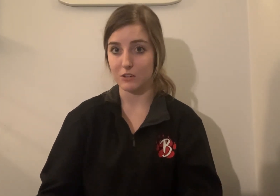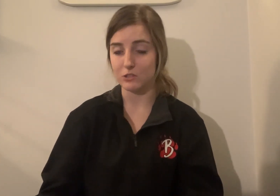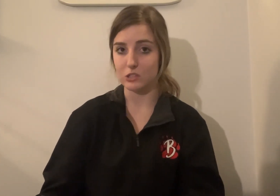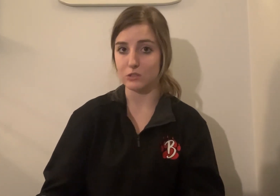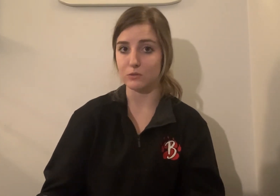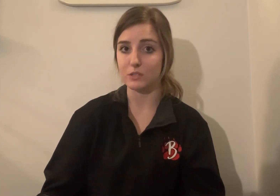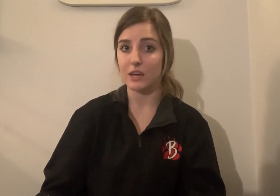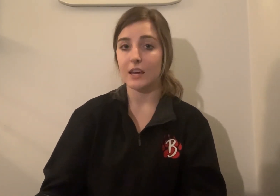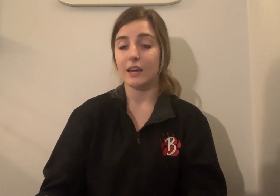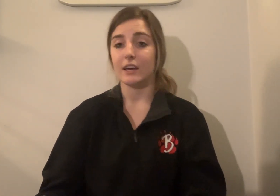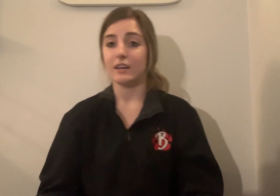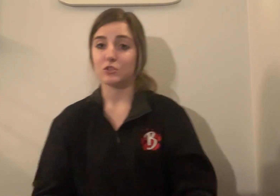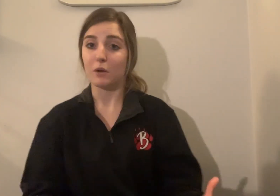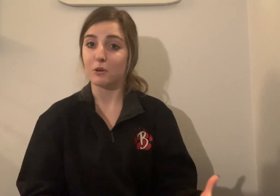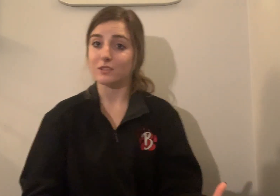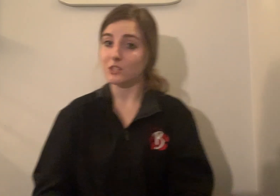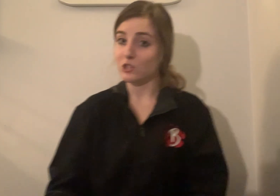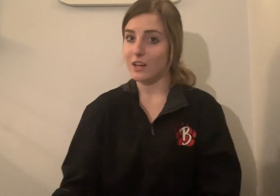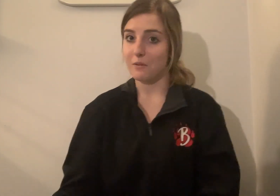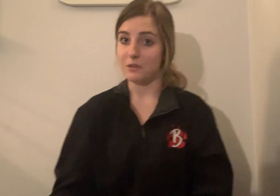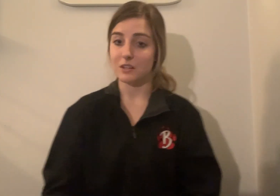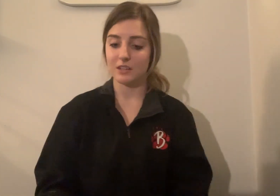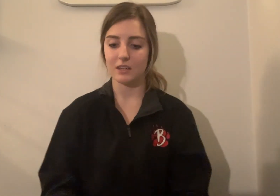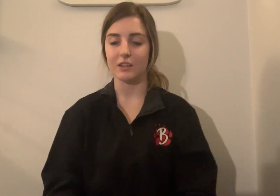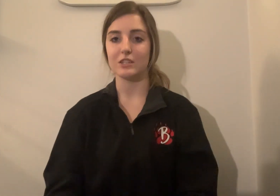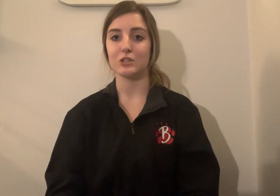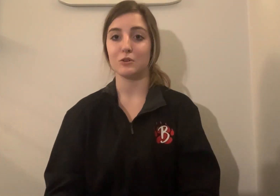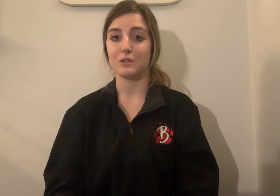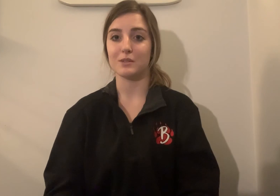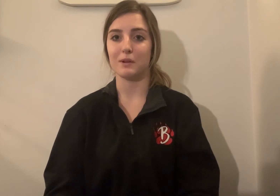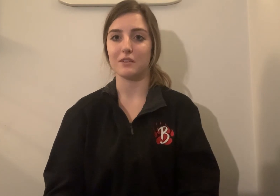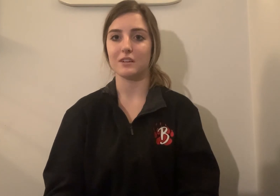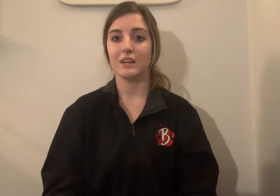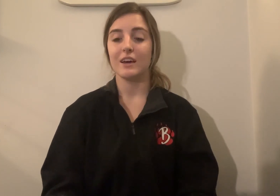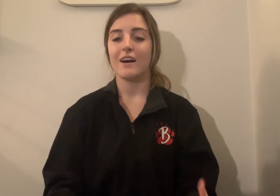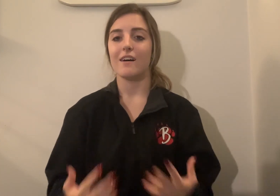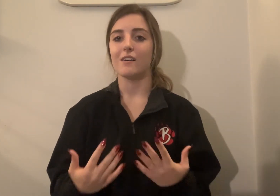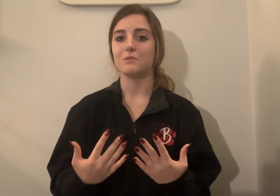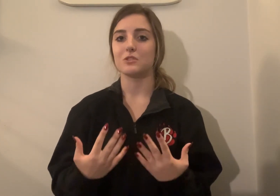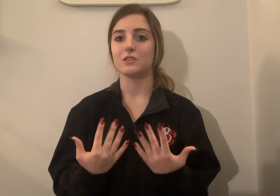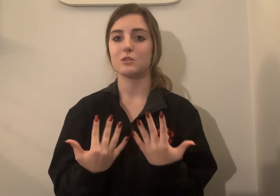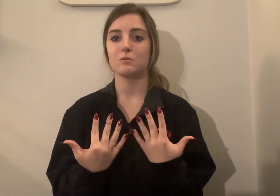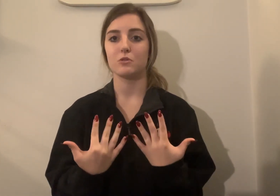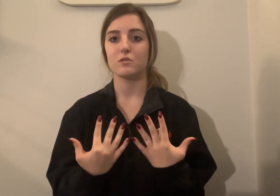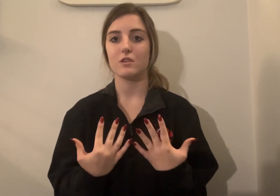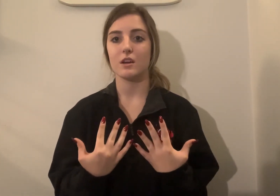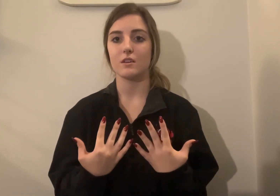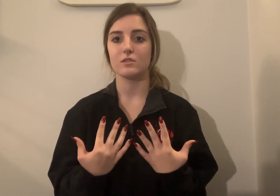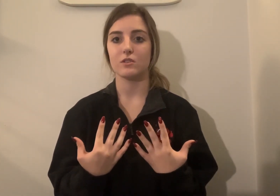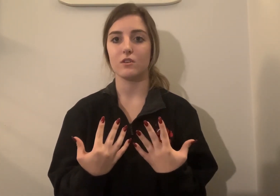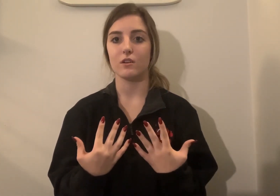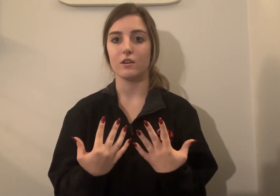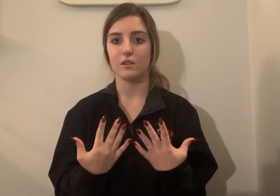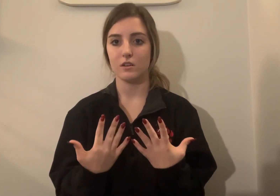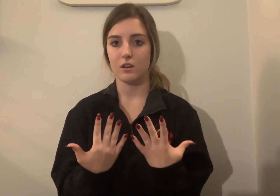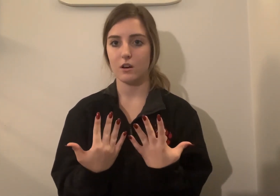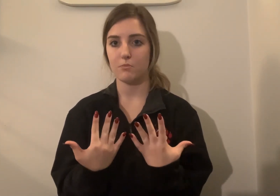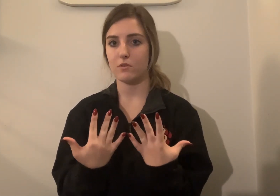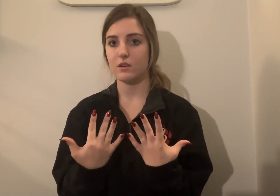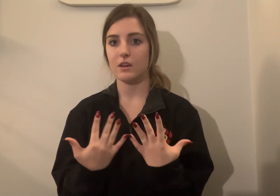usually use, so I'm going to teach you that one in case you don't want to spell it. So this one, both of your hands are upward.